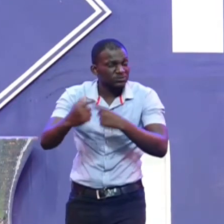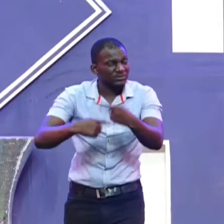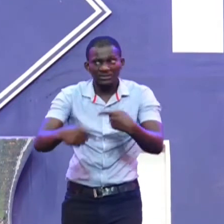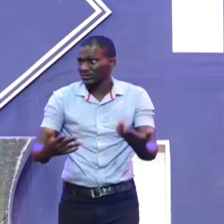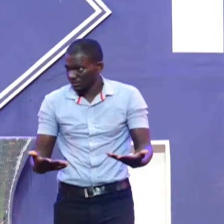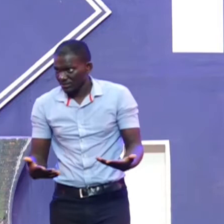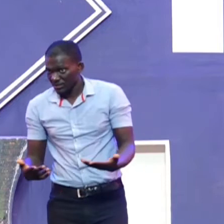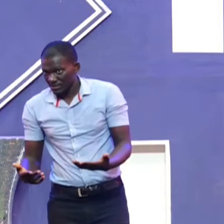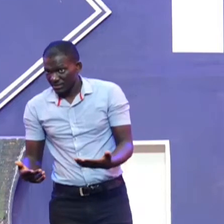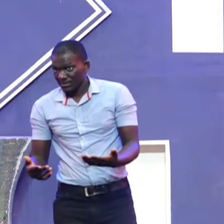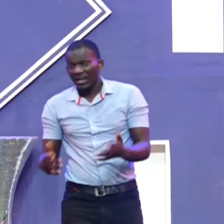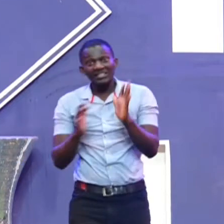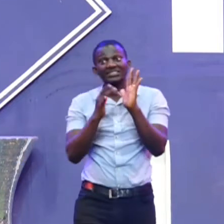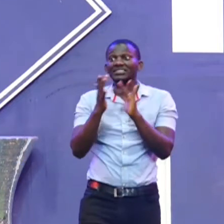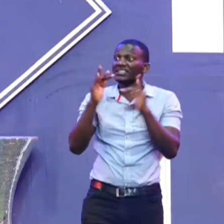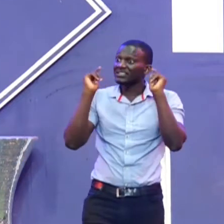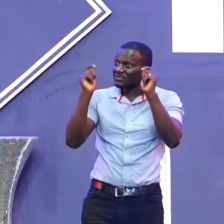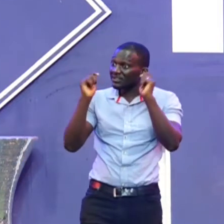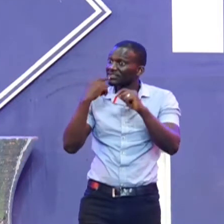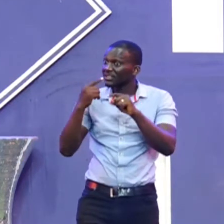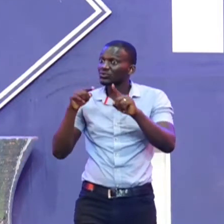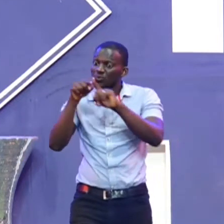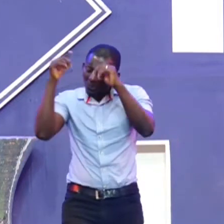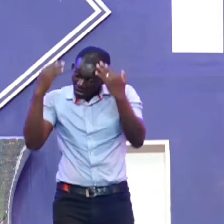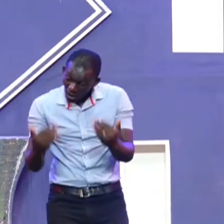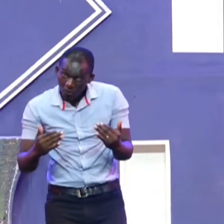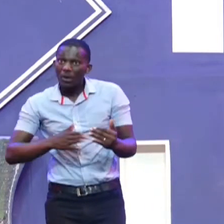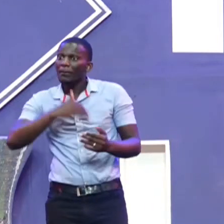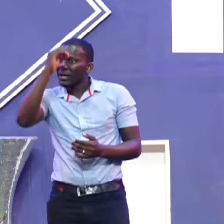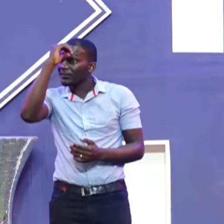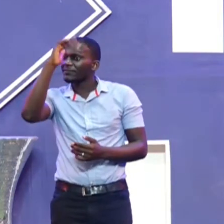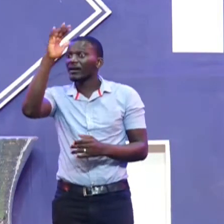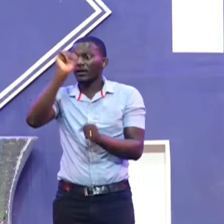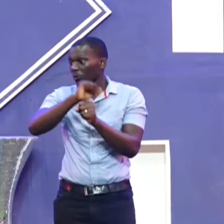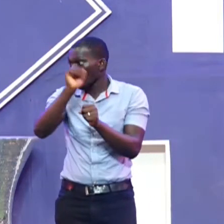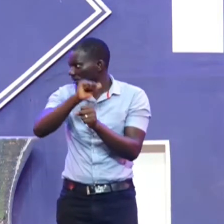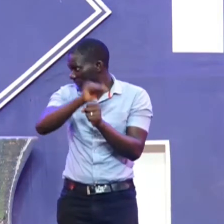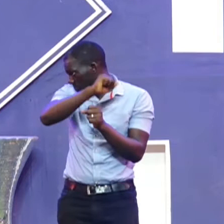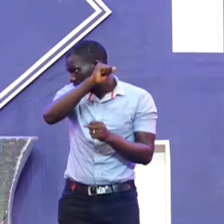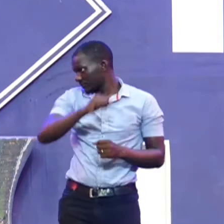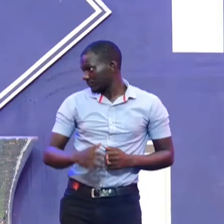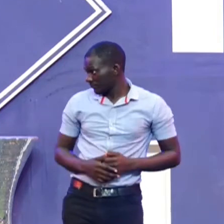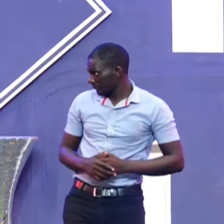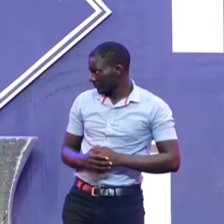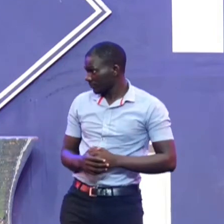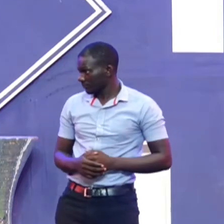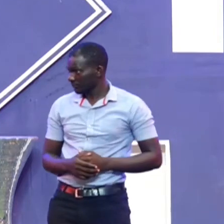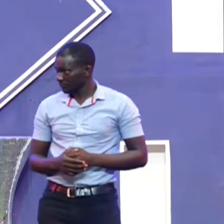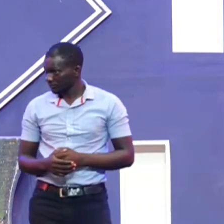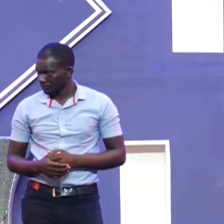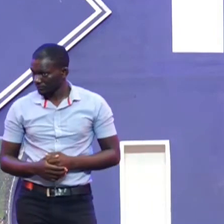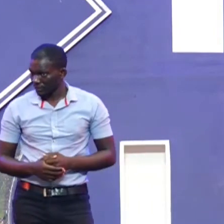working and doing his work. And it's Jesus who testified and said, up to now my Father is working.